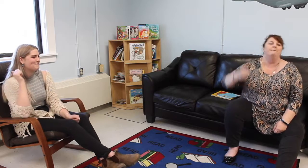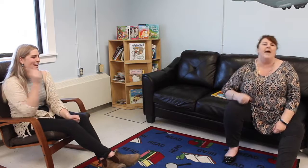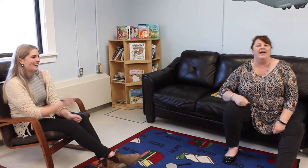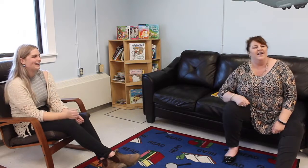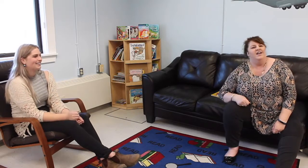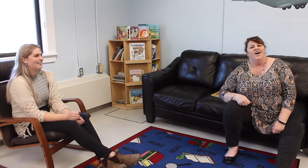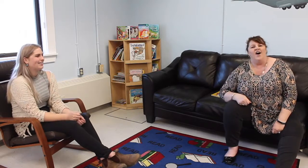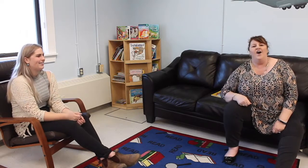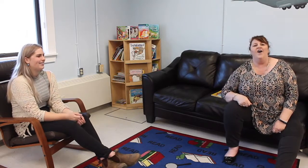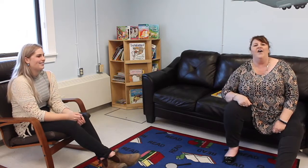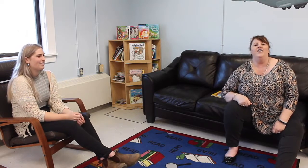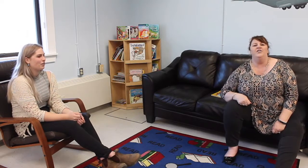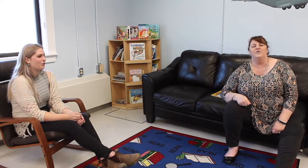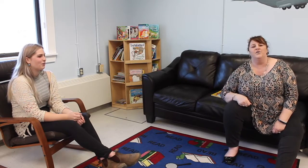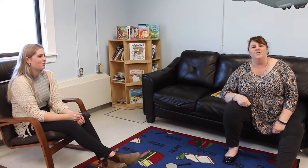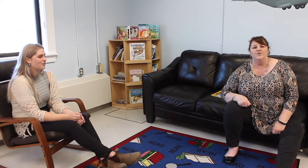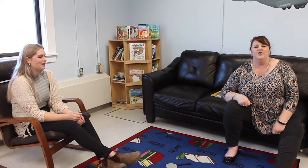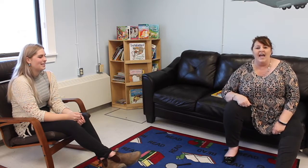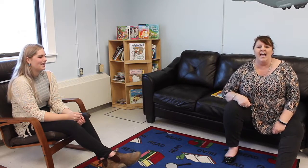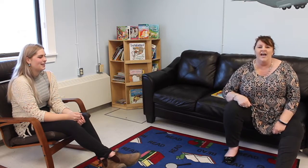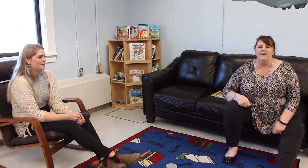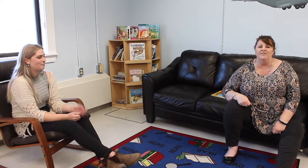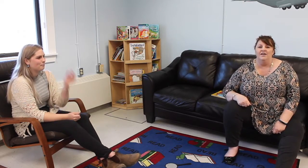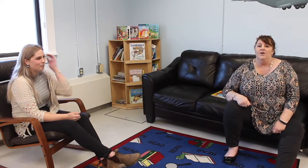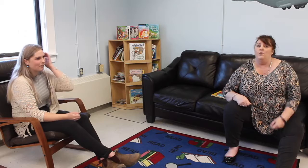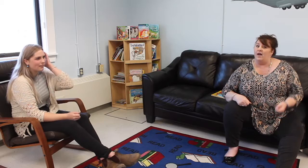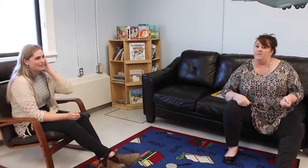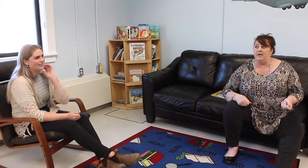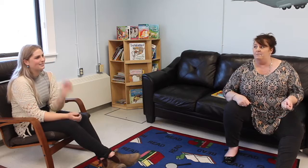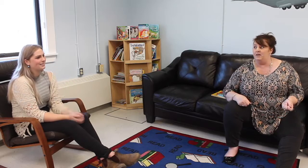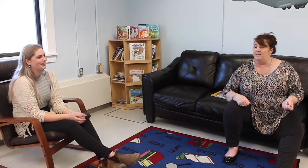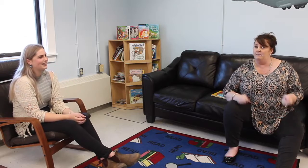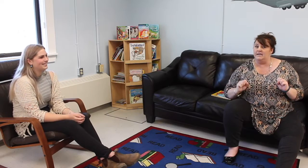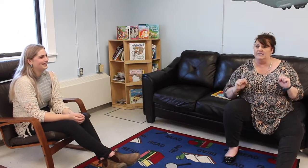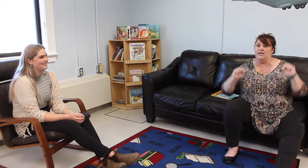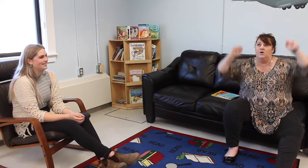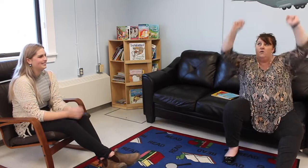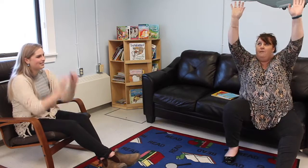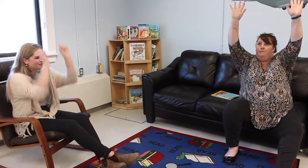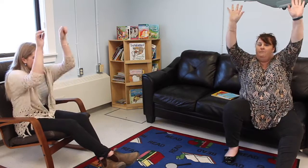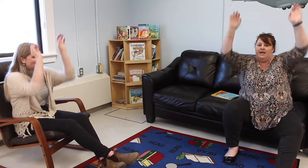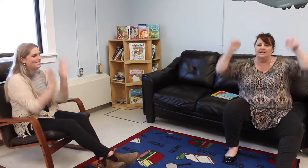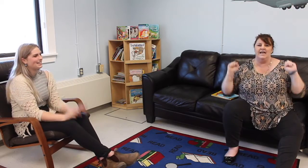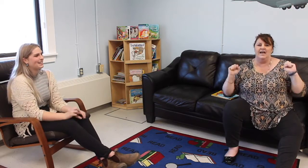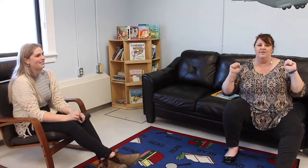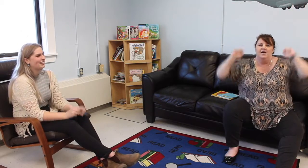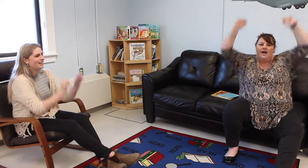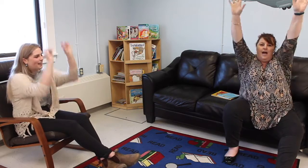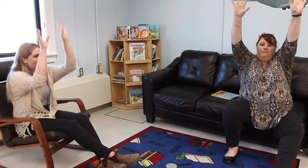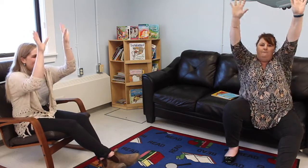back, all through the town. Well, the people on the bus, they go up and down, up